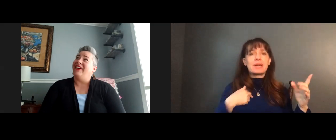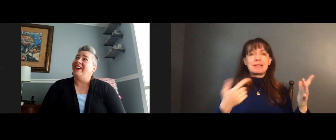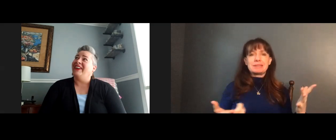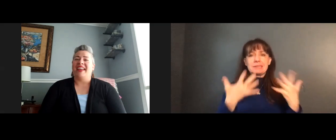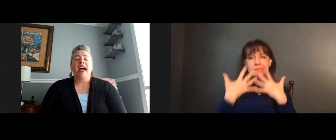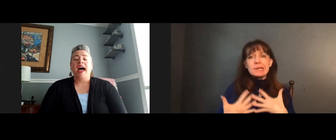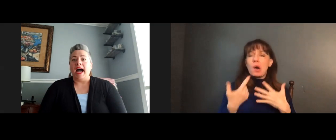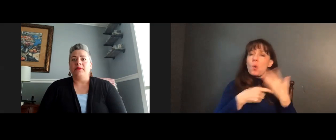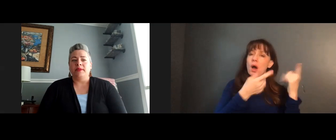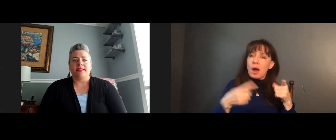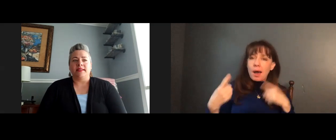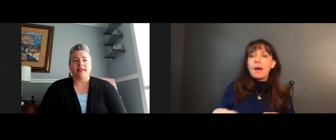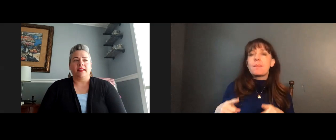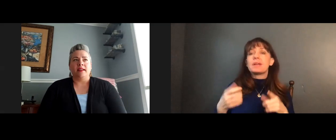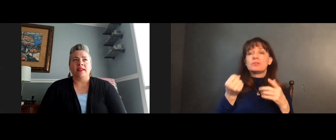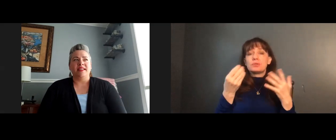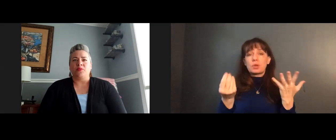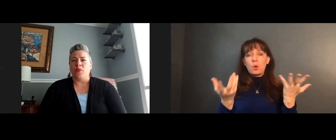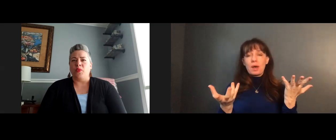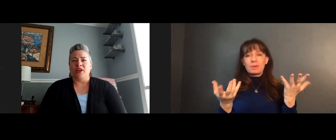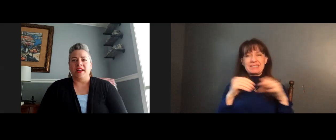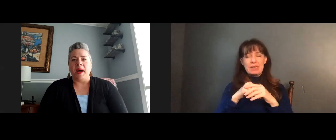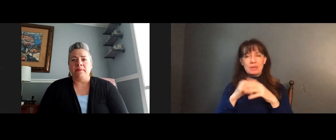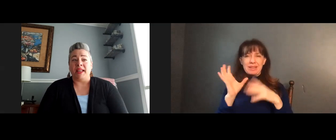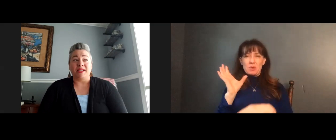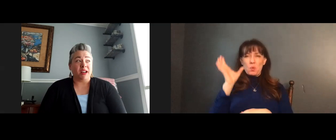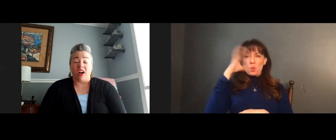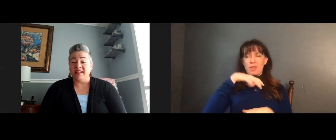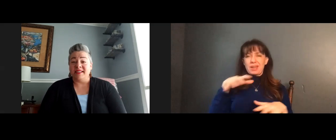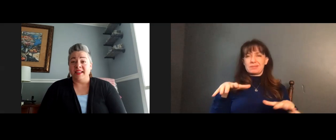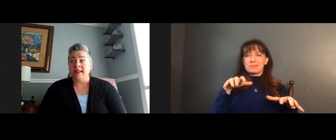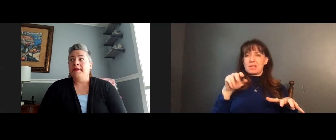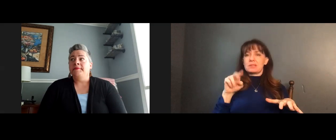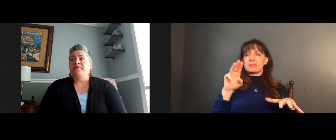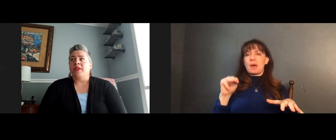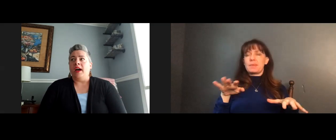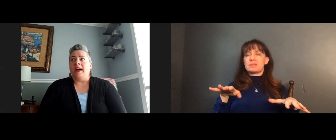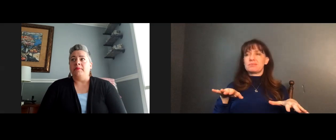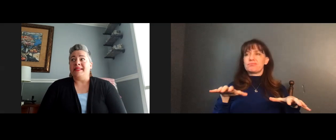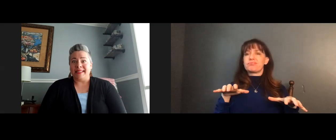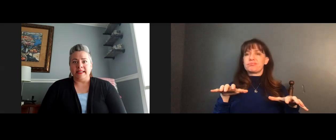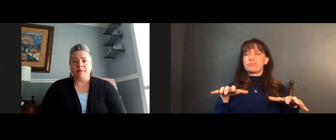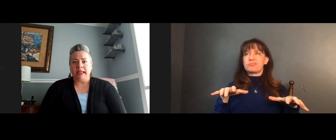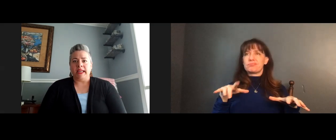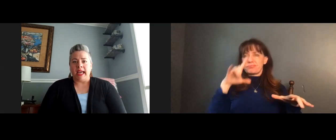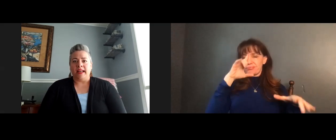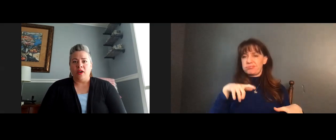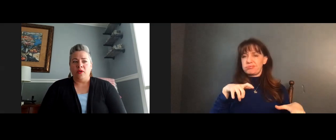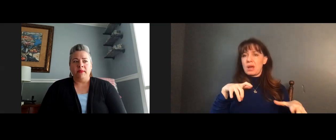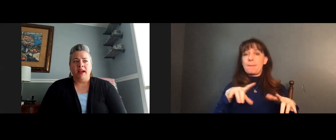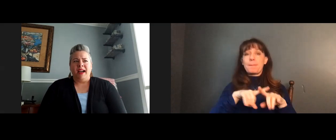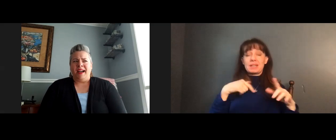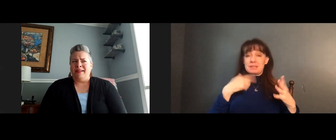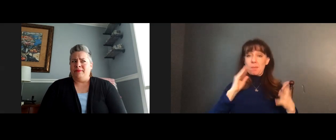going on like i was in this weird numb place but honestly um since being at